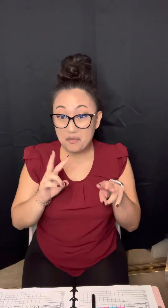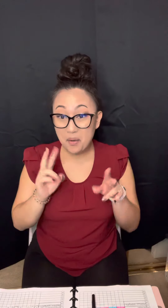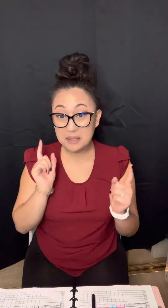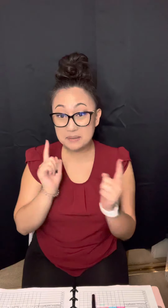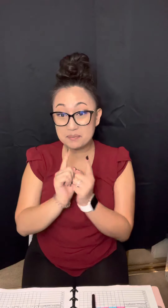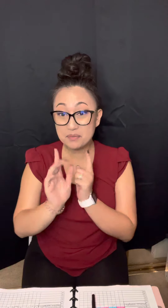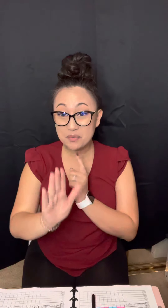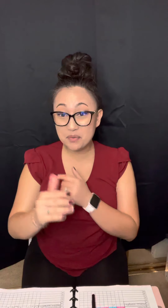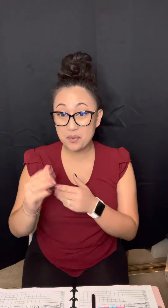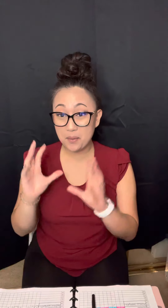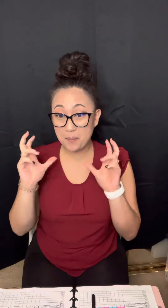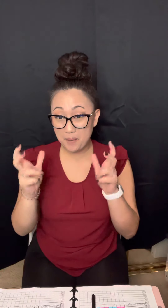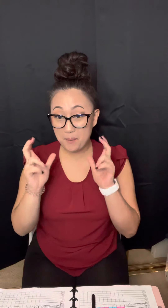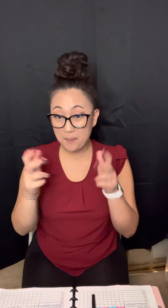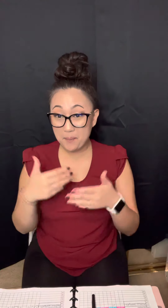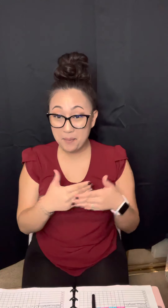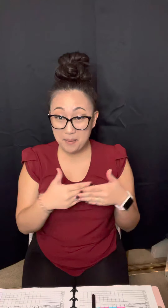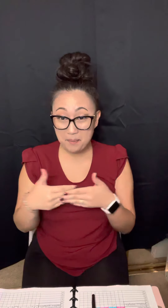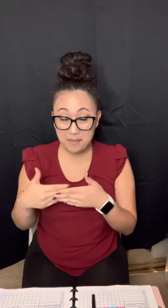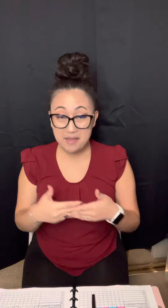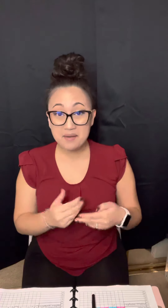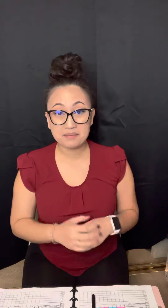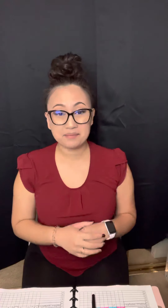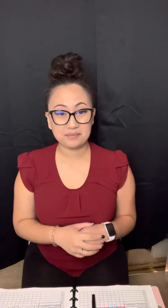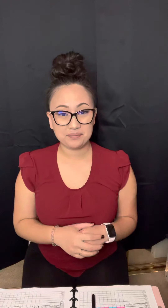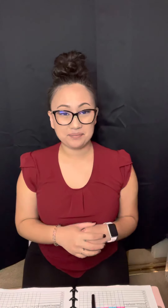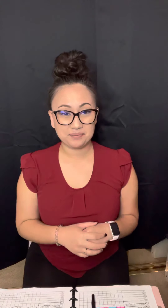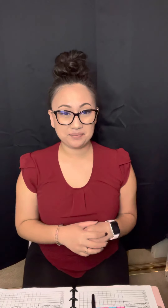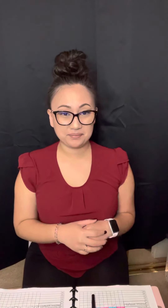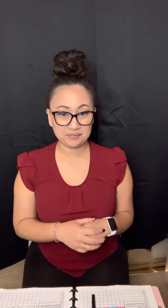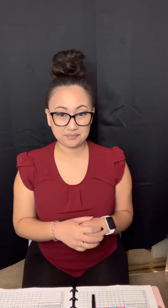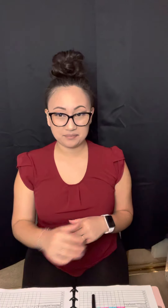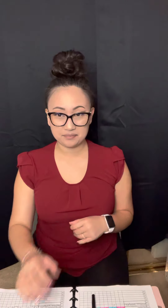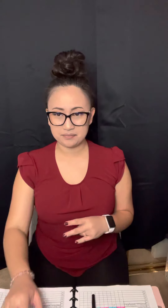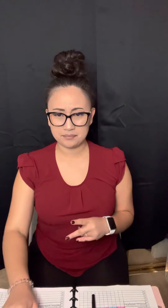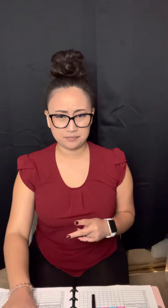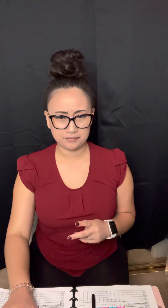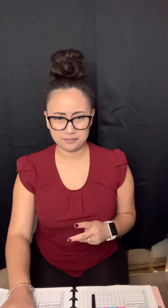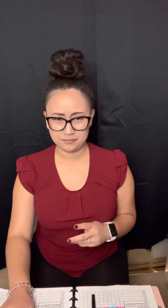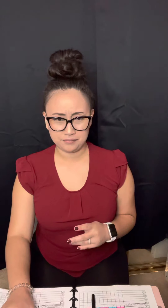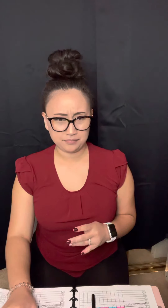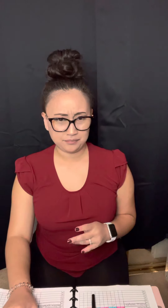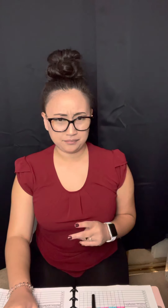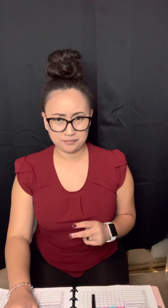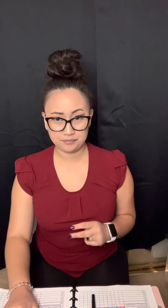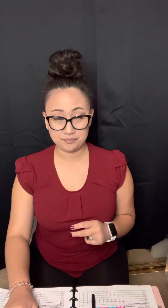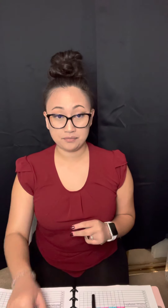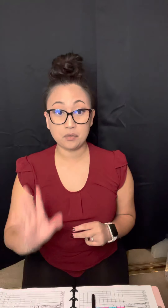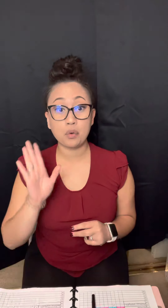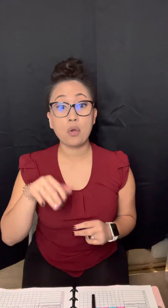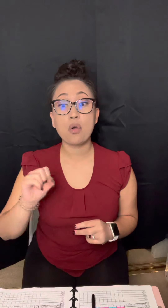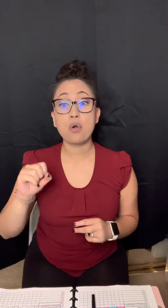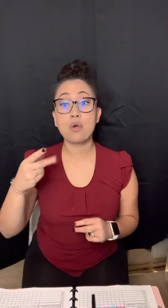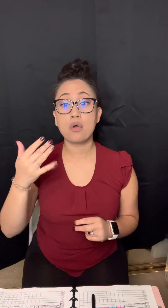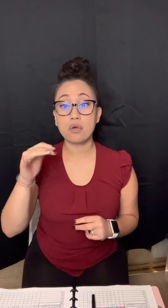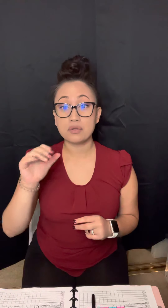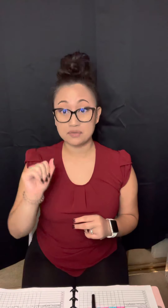you. So that's why we learn more about her. Oh, Sophia, a lot of pennies. Good